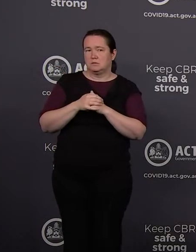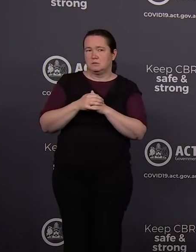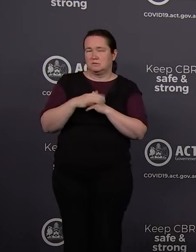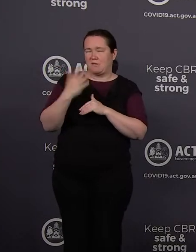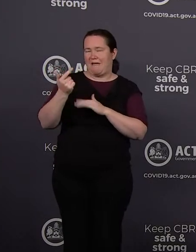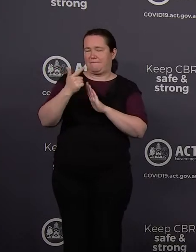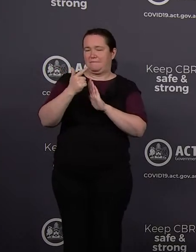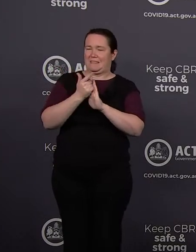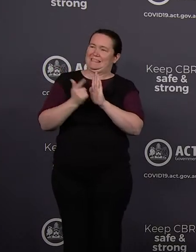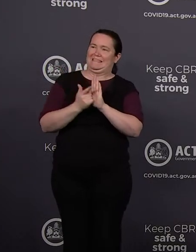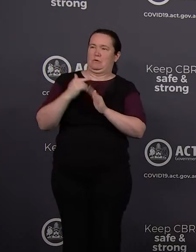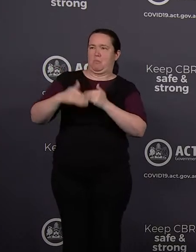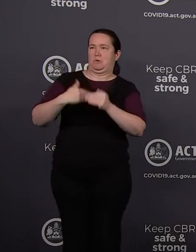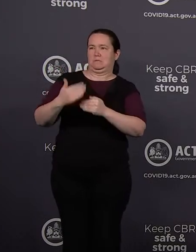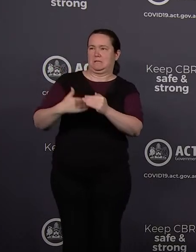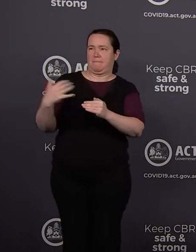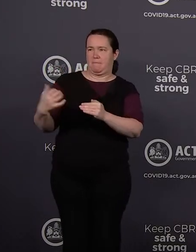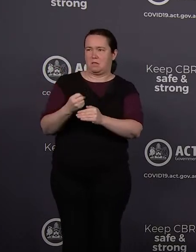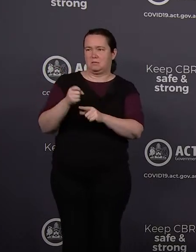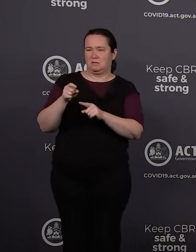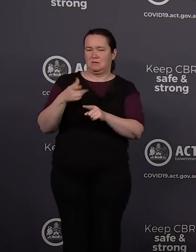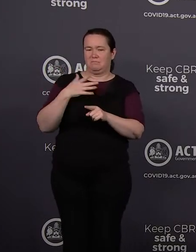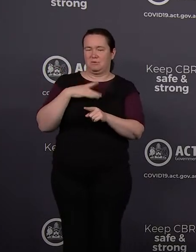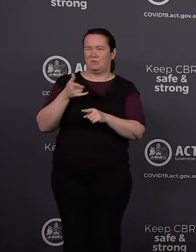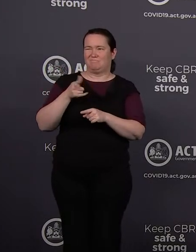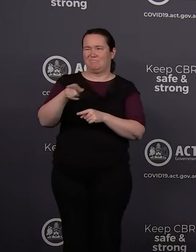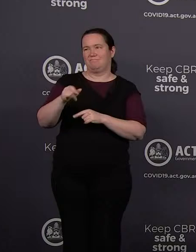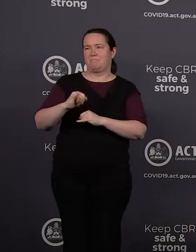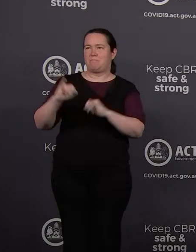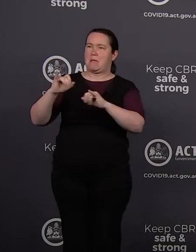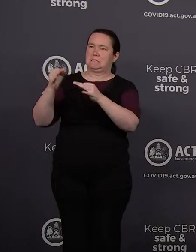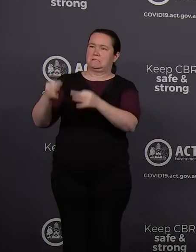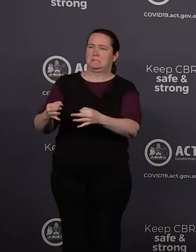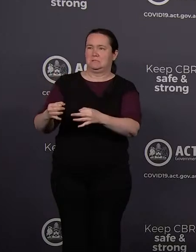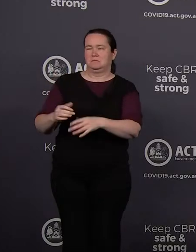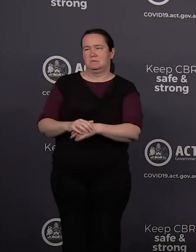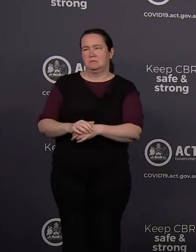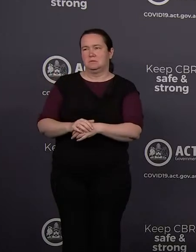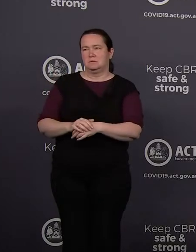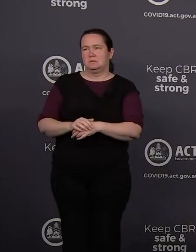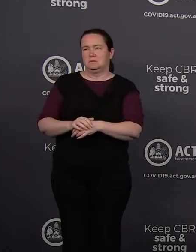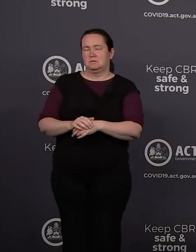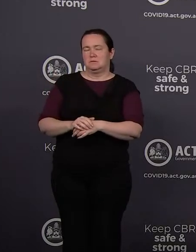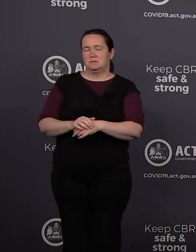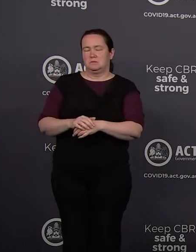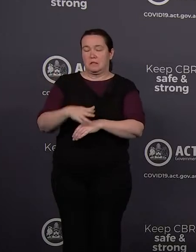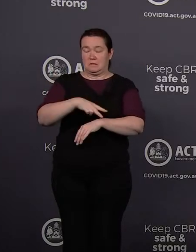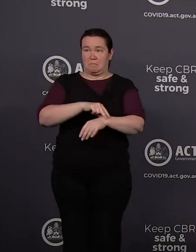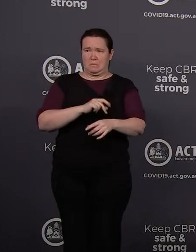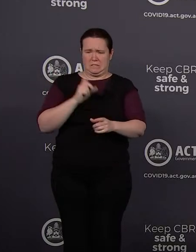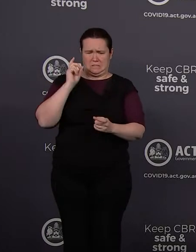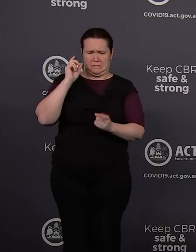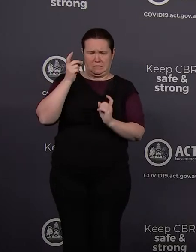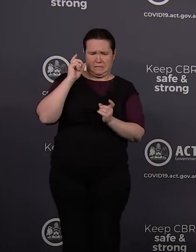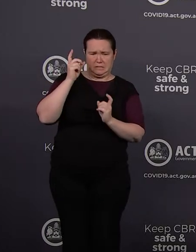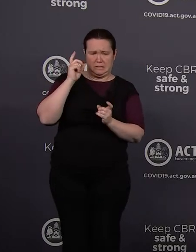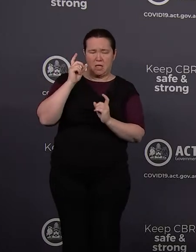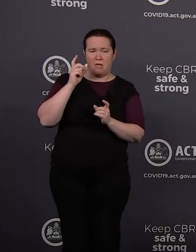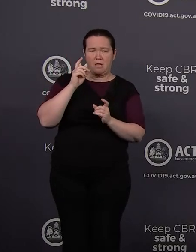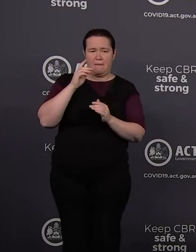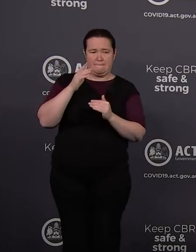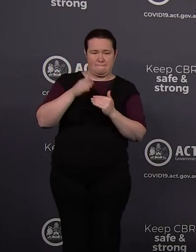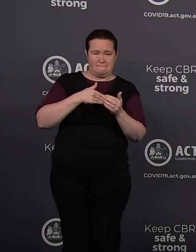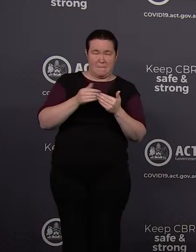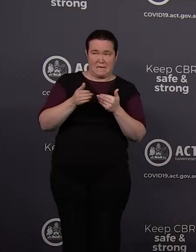legal process as a result of the very poor decisions that they've made. Police have been concerned about managing